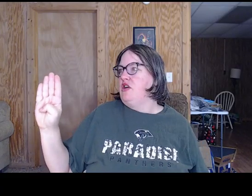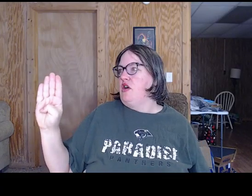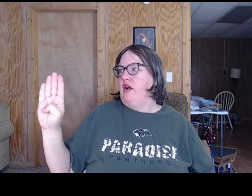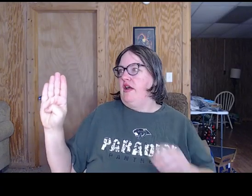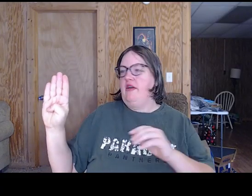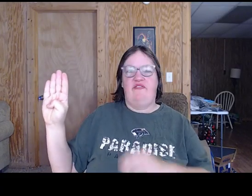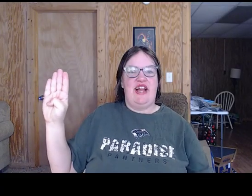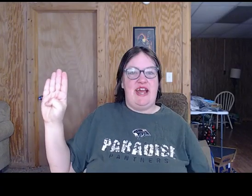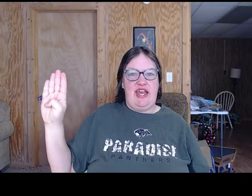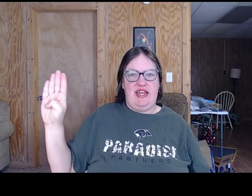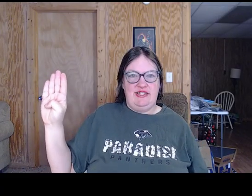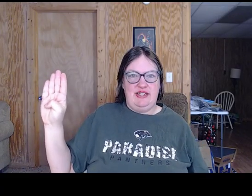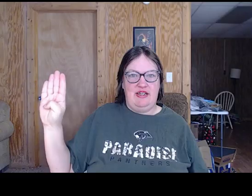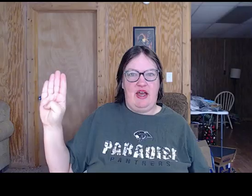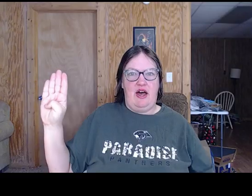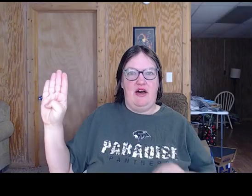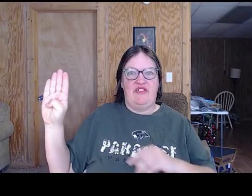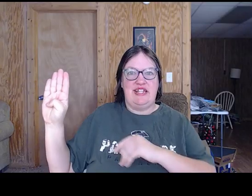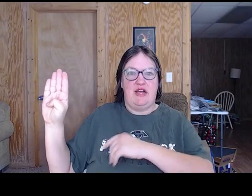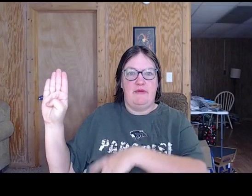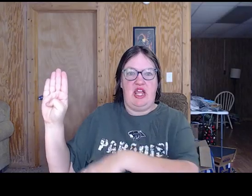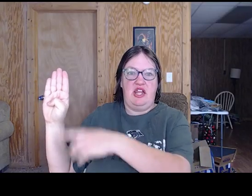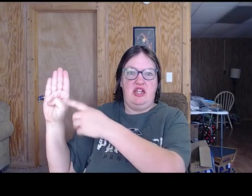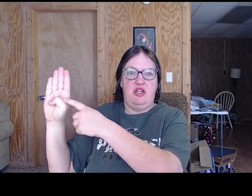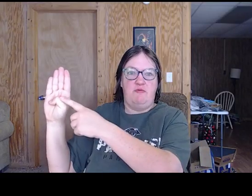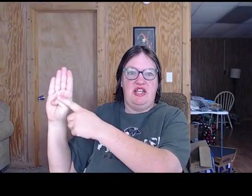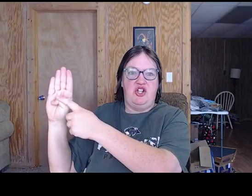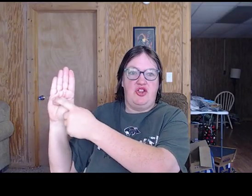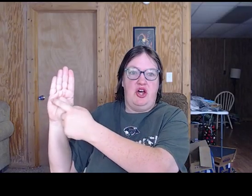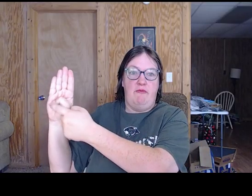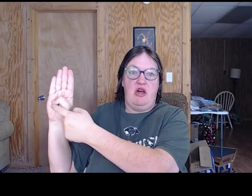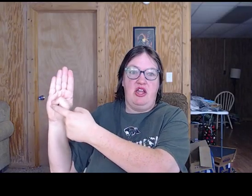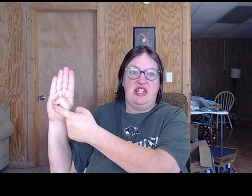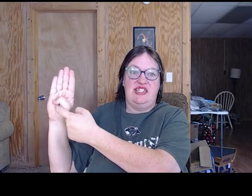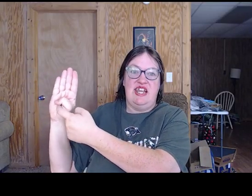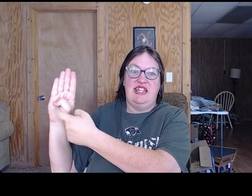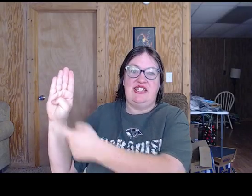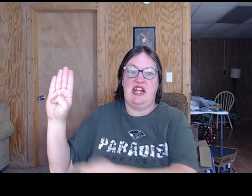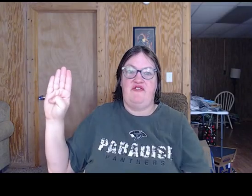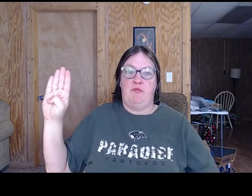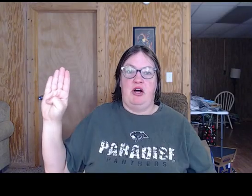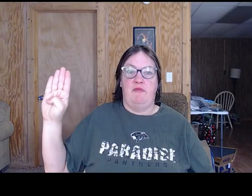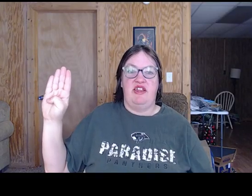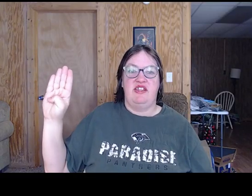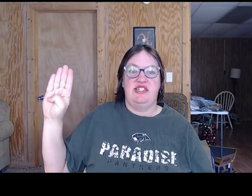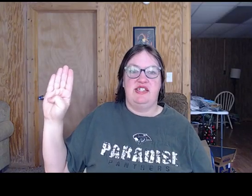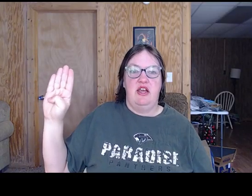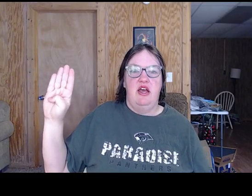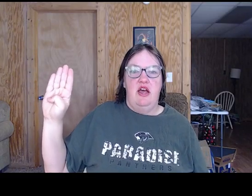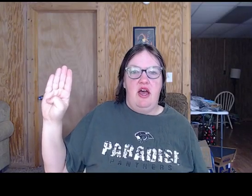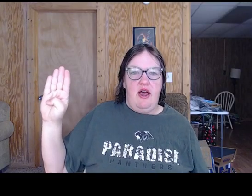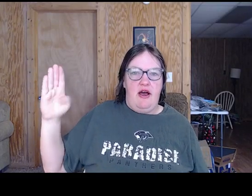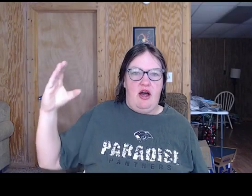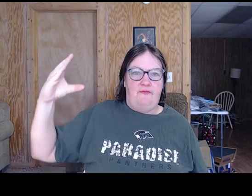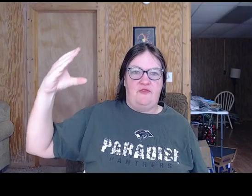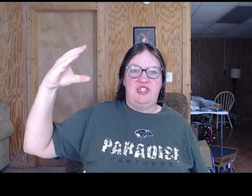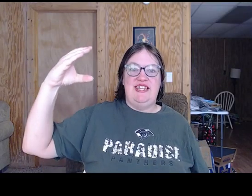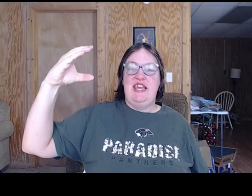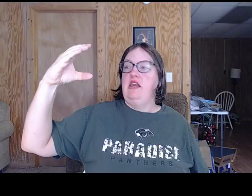your flat dominant hand, and you place your thumb against the inside of your palm like this. For C, you